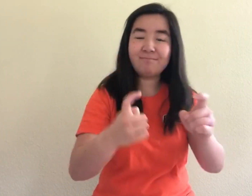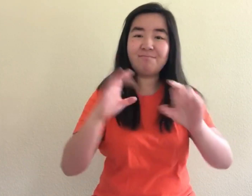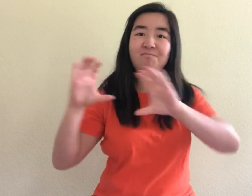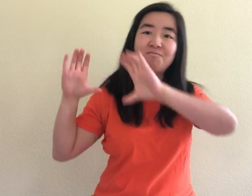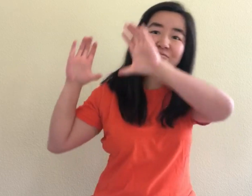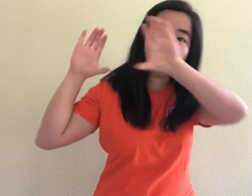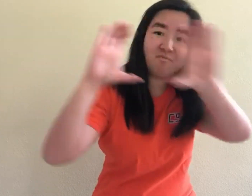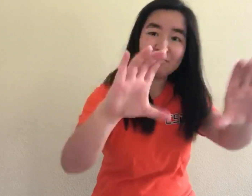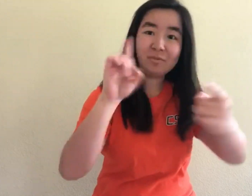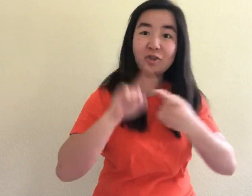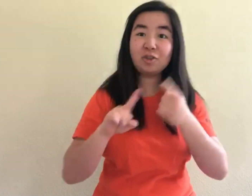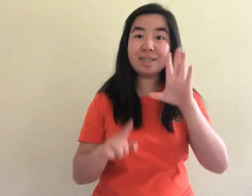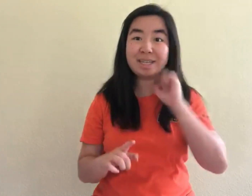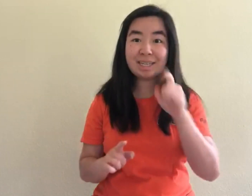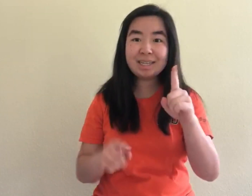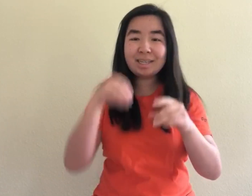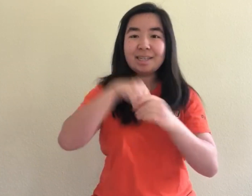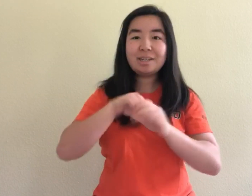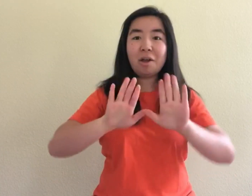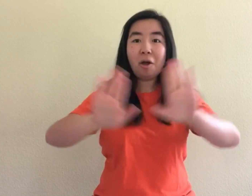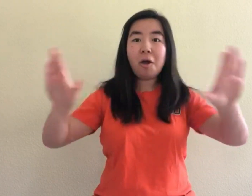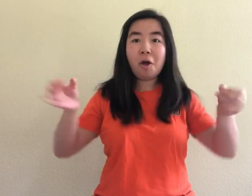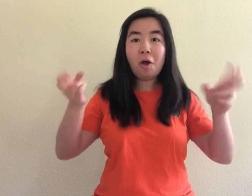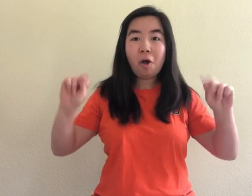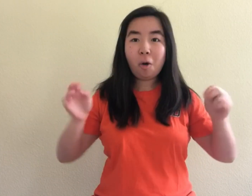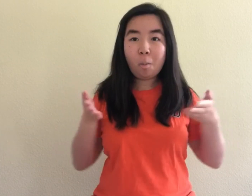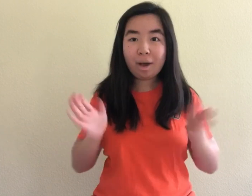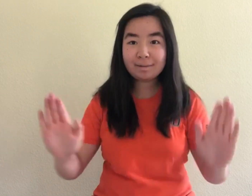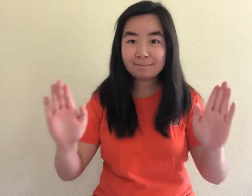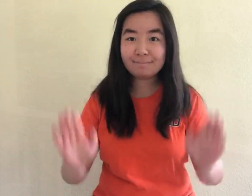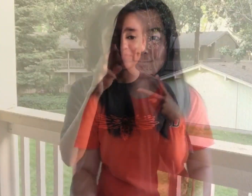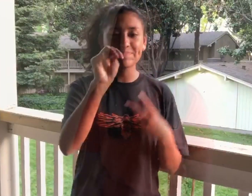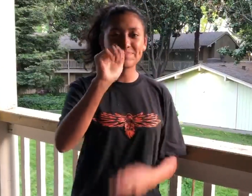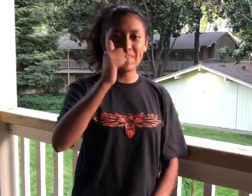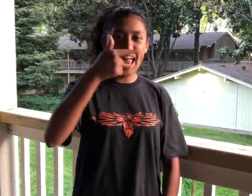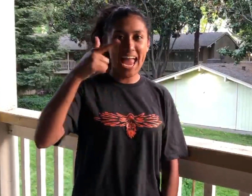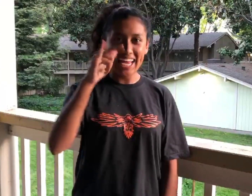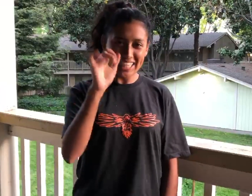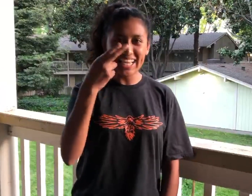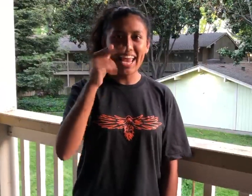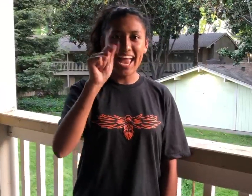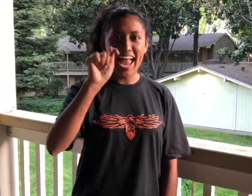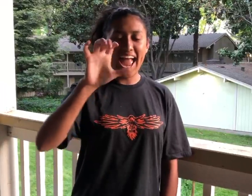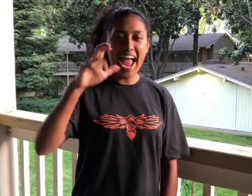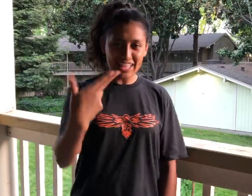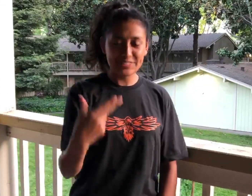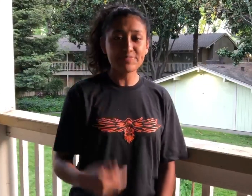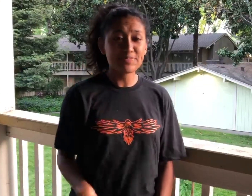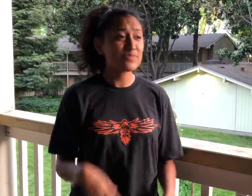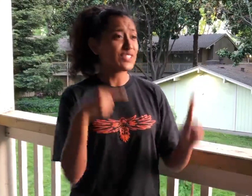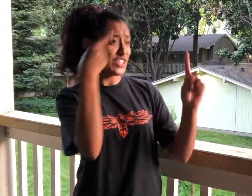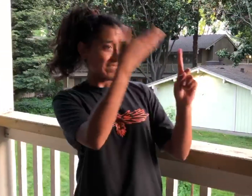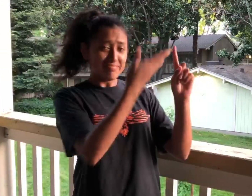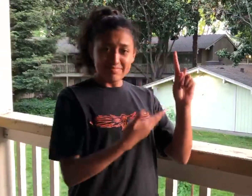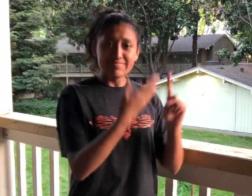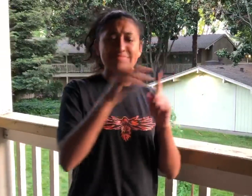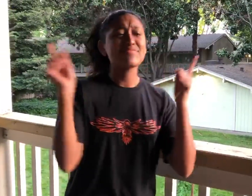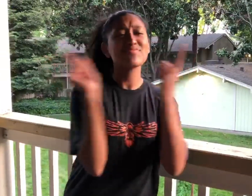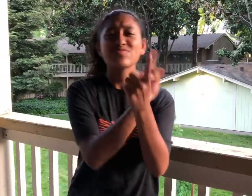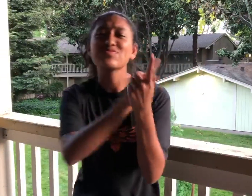so much to CSD in their own ways. Maggie Hatch, she